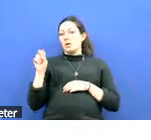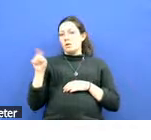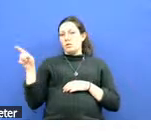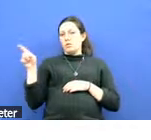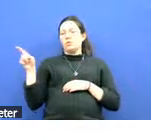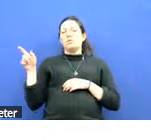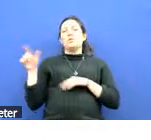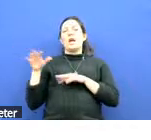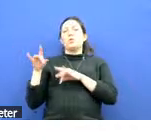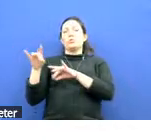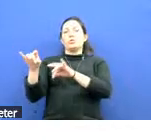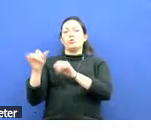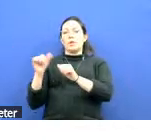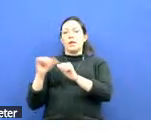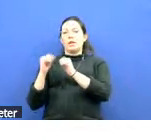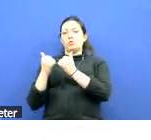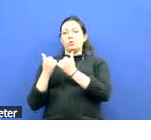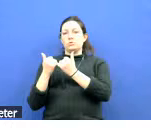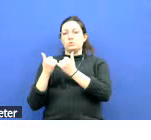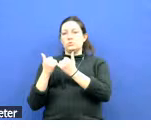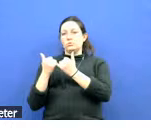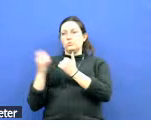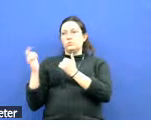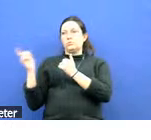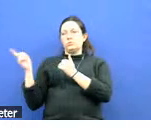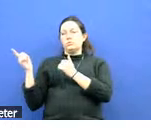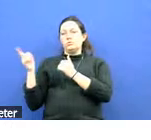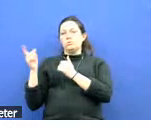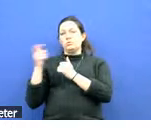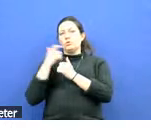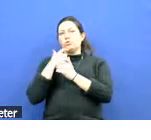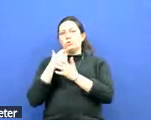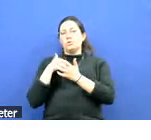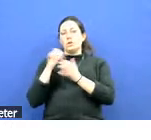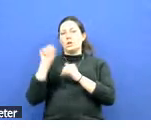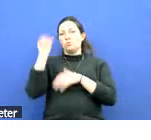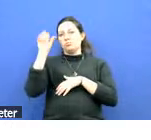these neighborhoods. I'll give you my cell phone number now if you want. It's